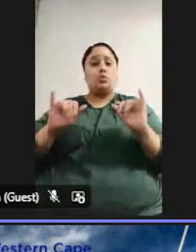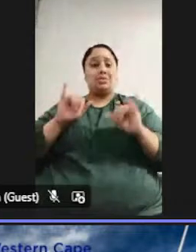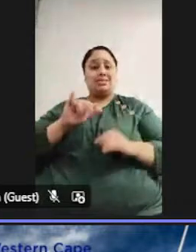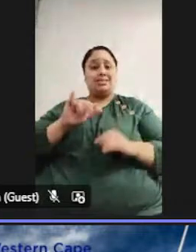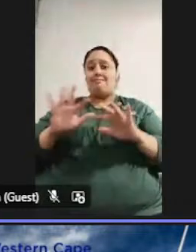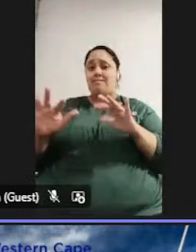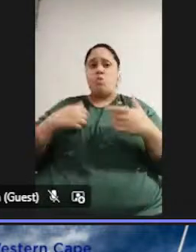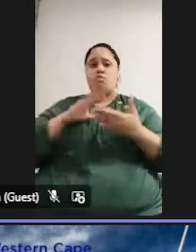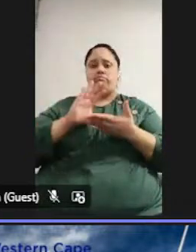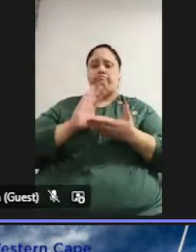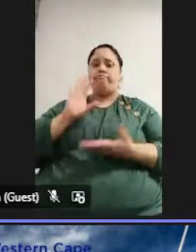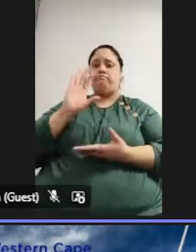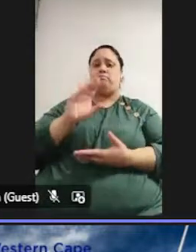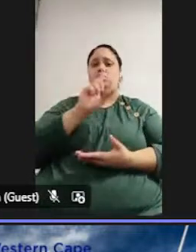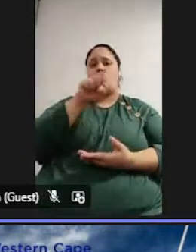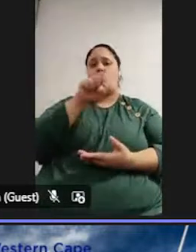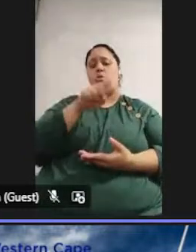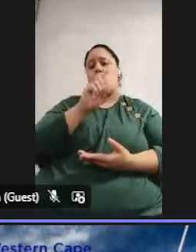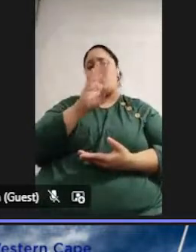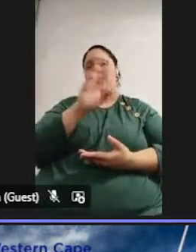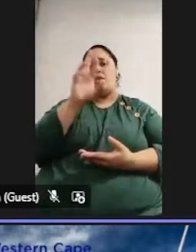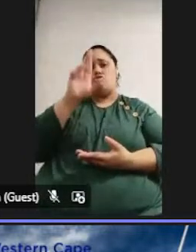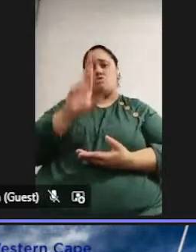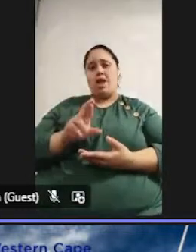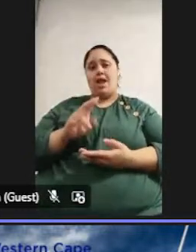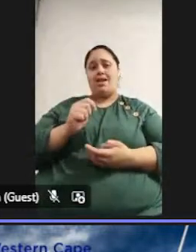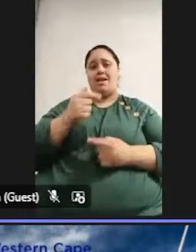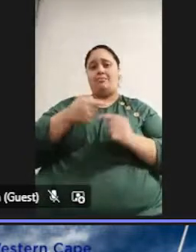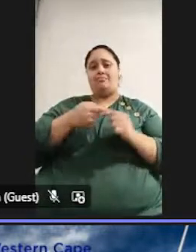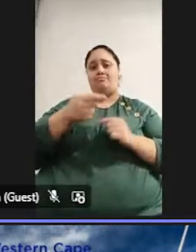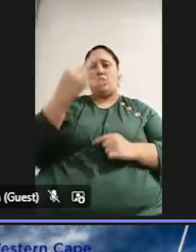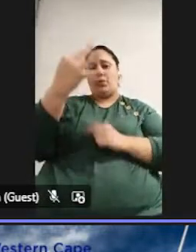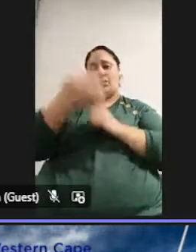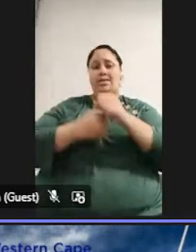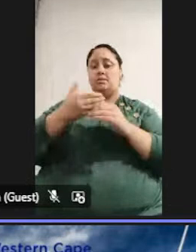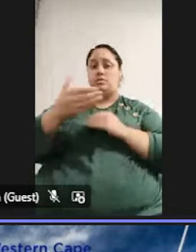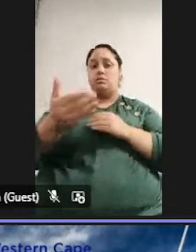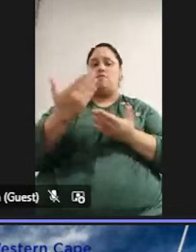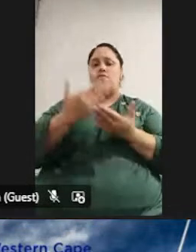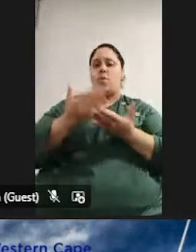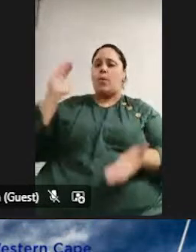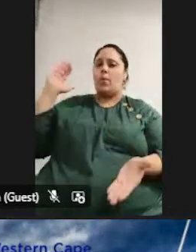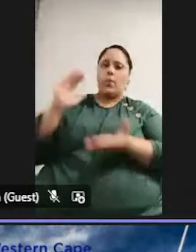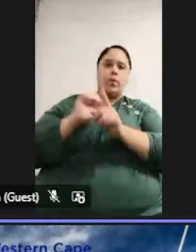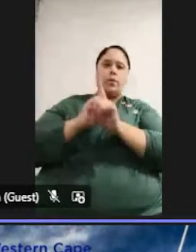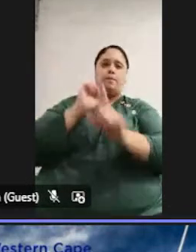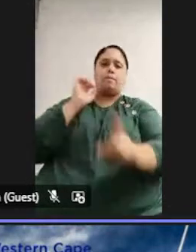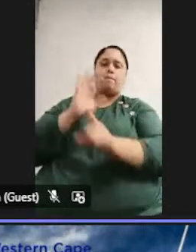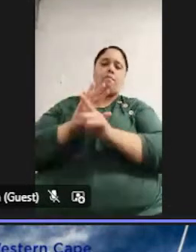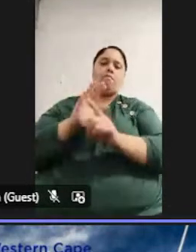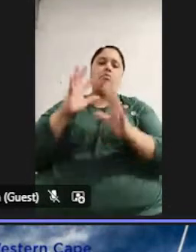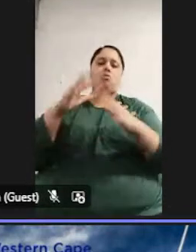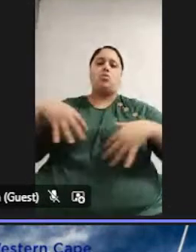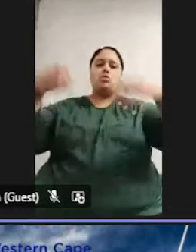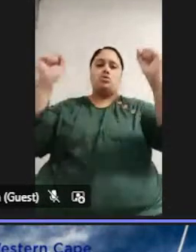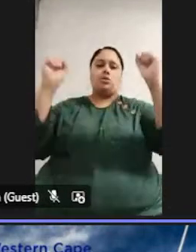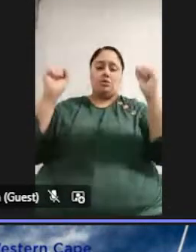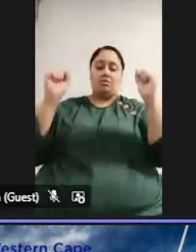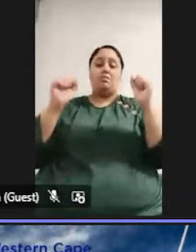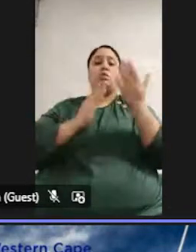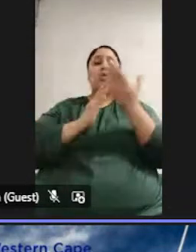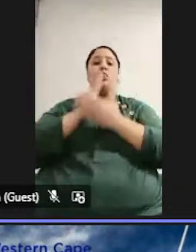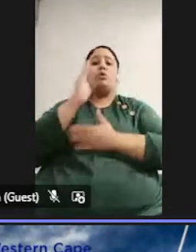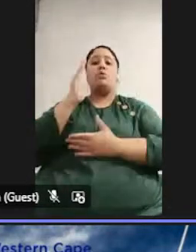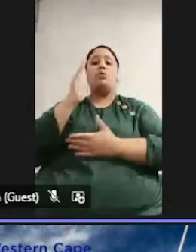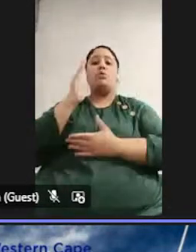1.1 billion rand over the next 3 years to reduce the impact of load shedding. And through our Growth for Jobs strategy,